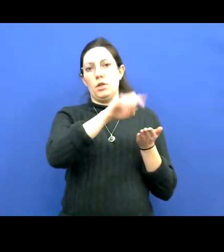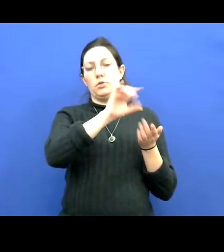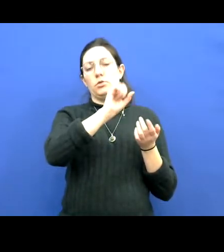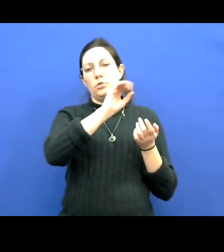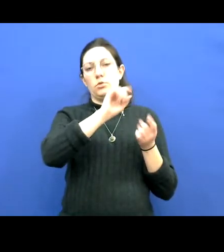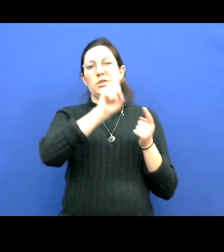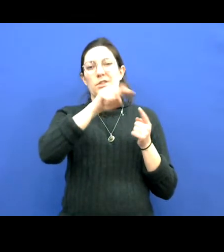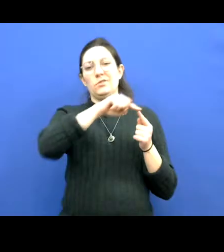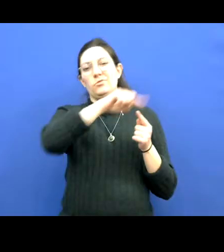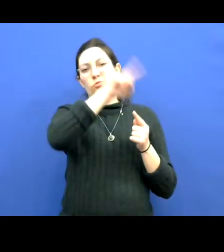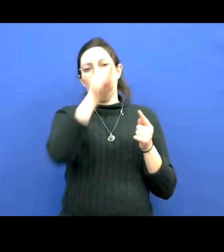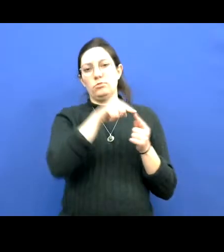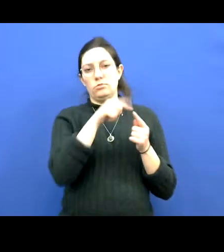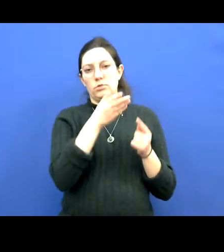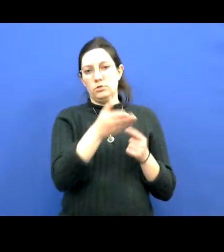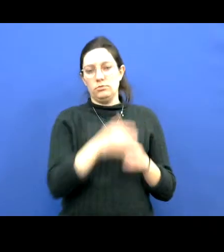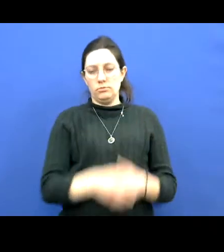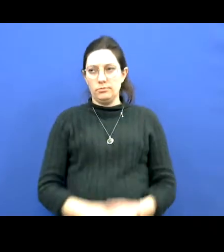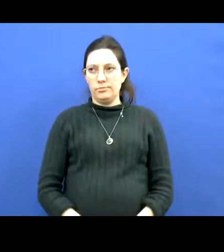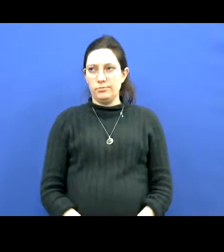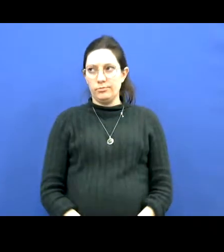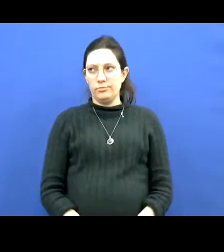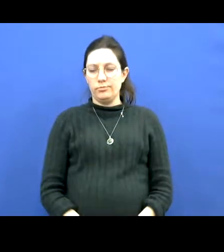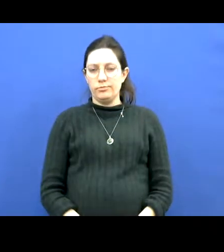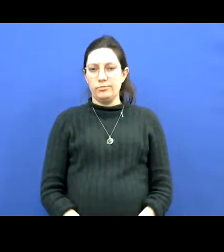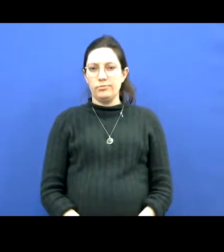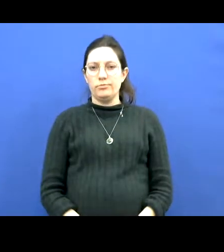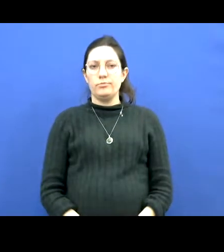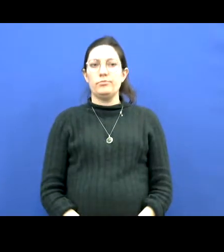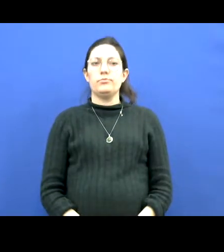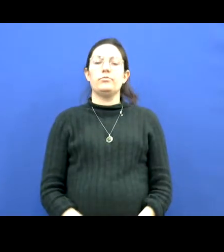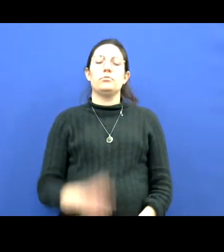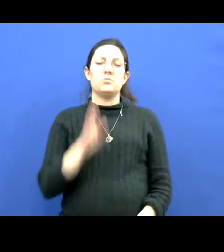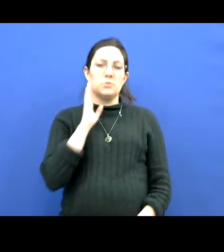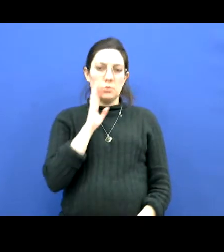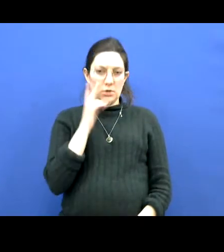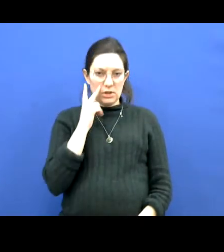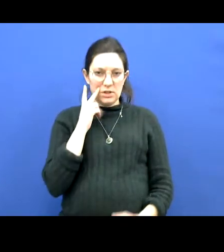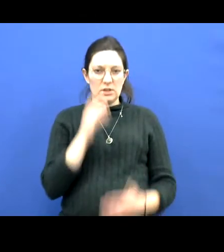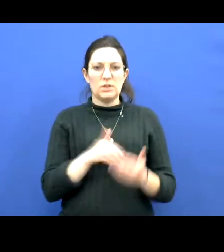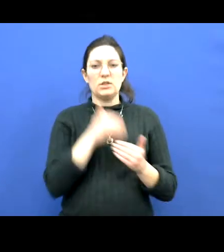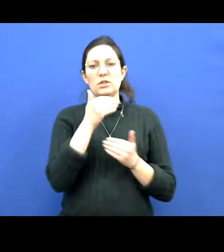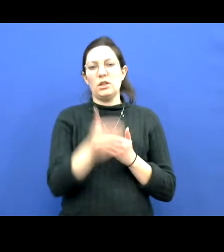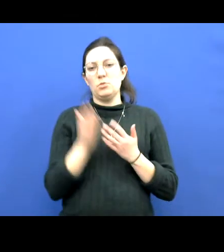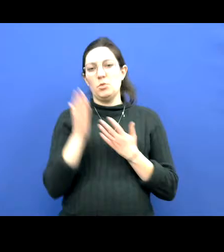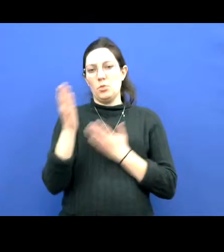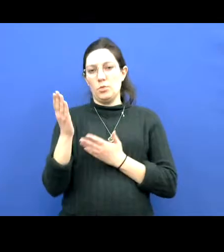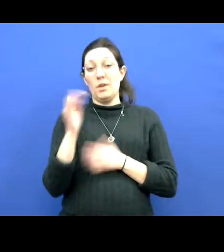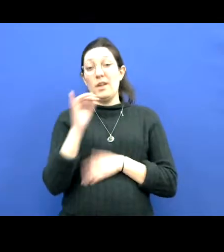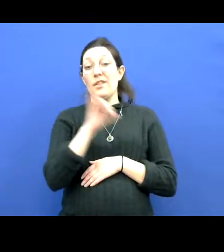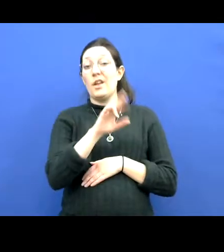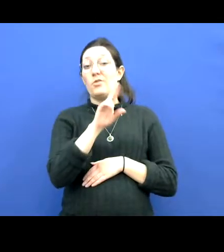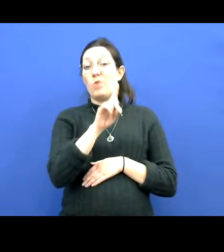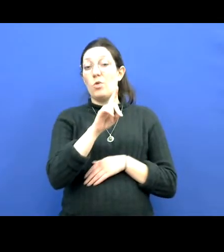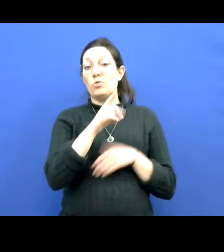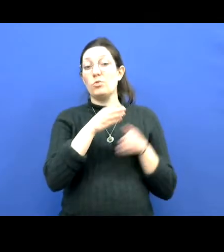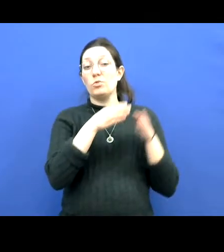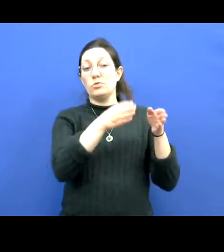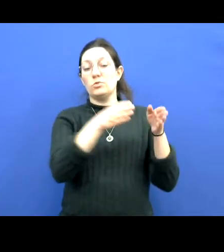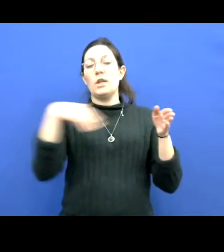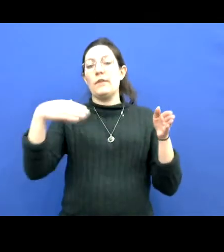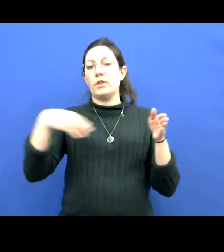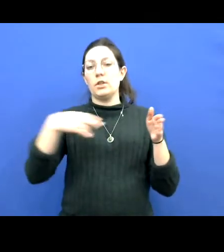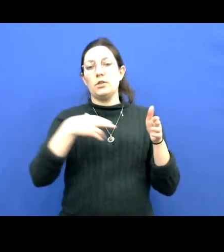like I said, you will see another one for Lehigh Ridge. That road is not done, so that's what we refer to as a